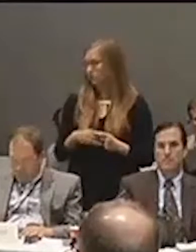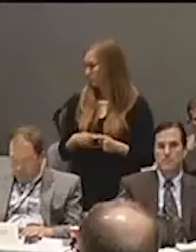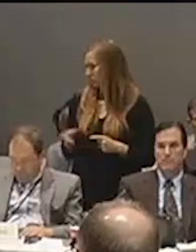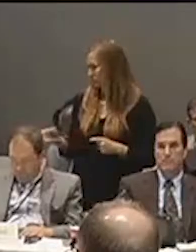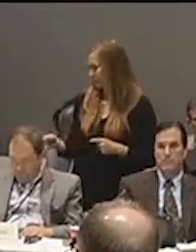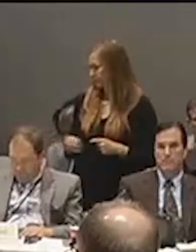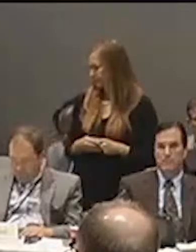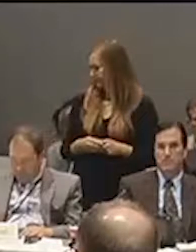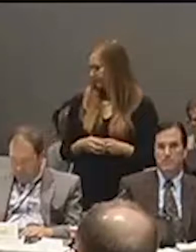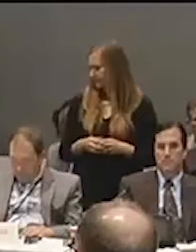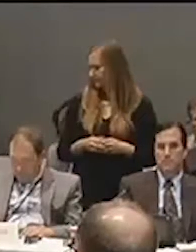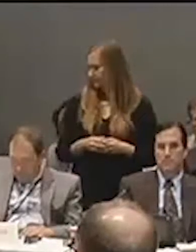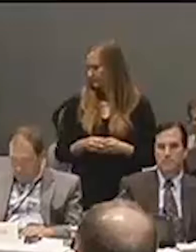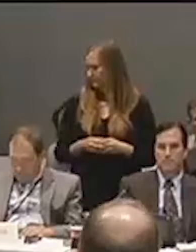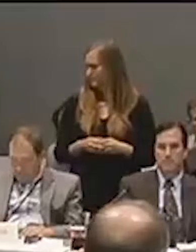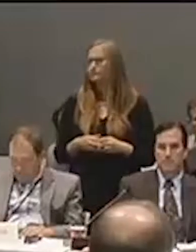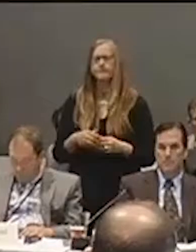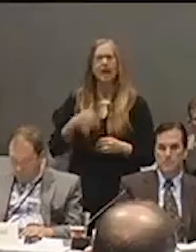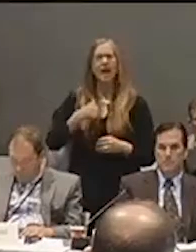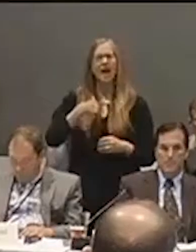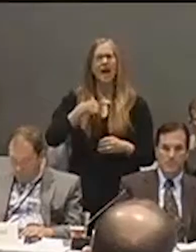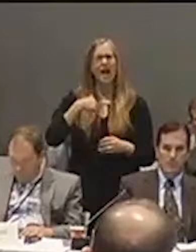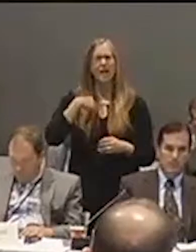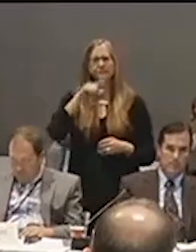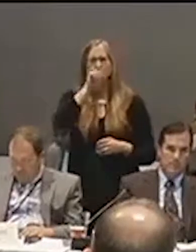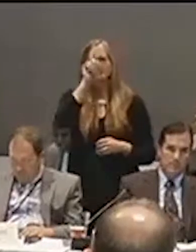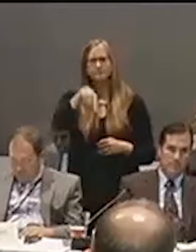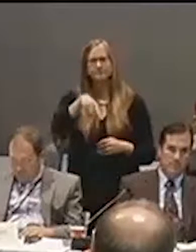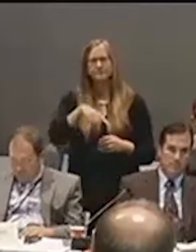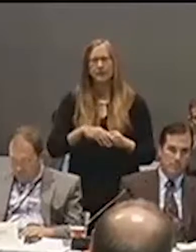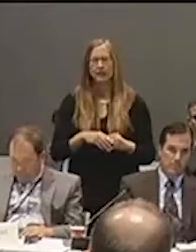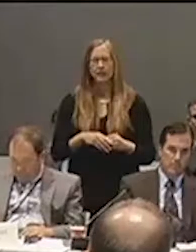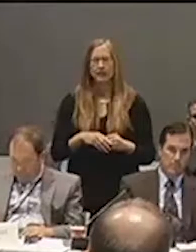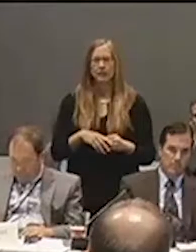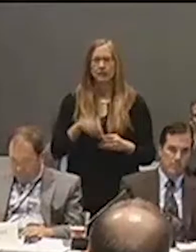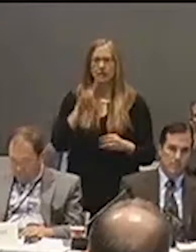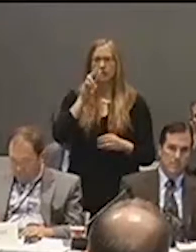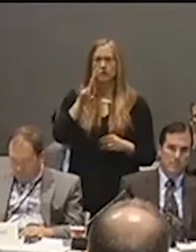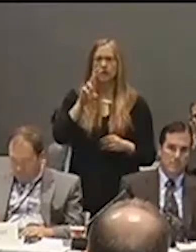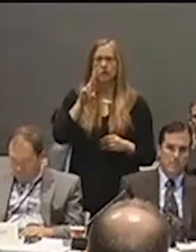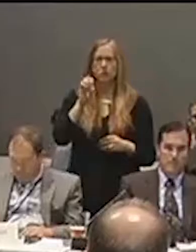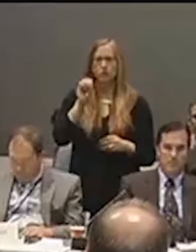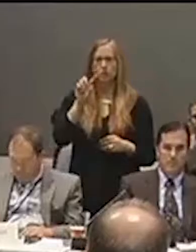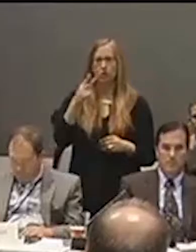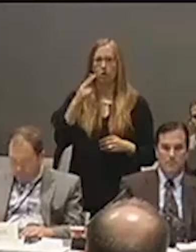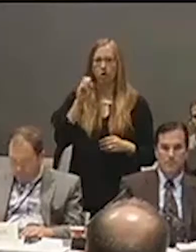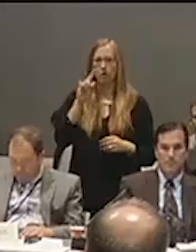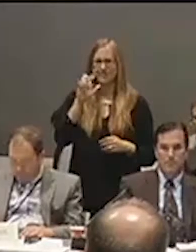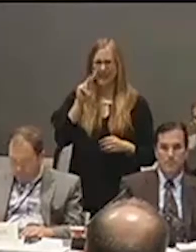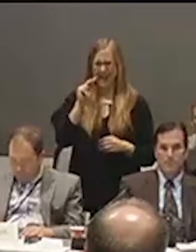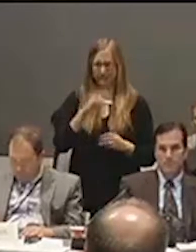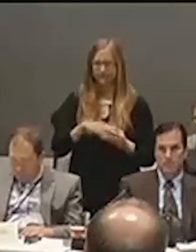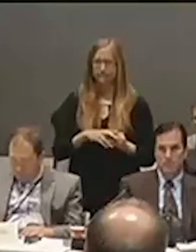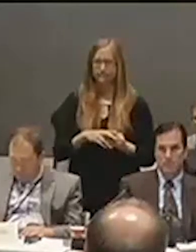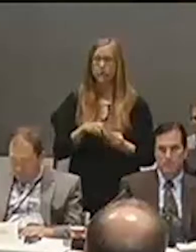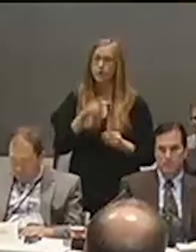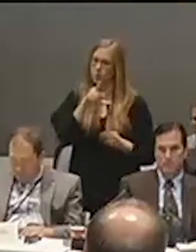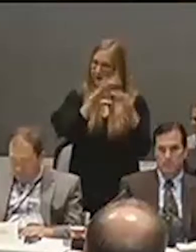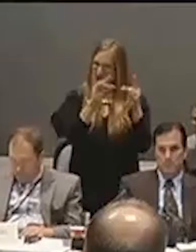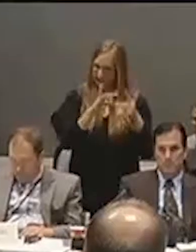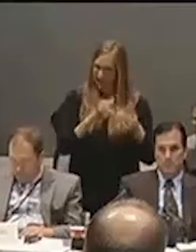Yes. Yes, I'd like to ask Dr. Rothstein, as you made those comments, which I